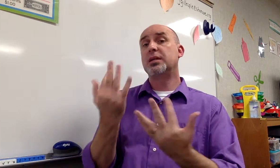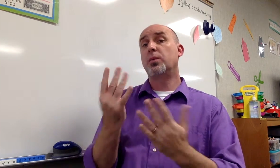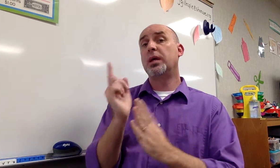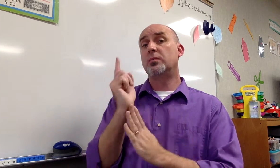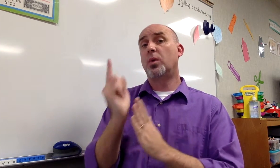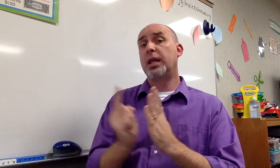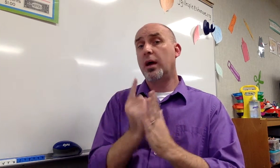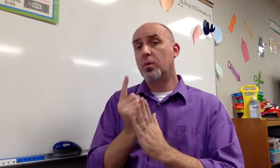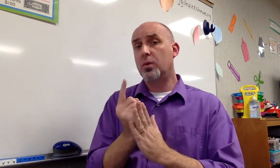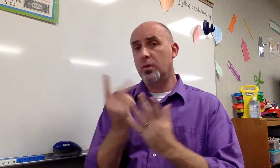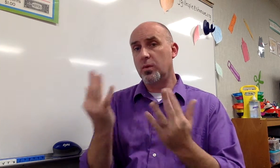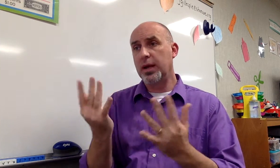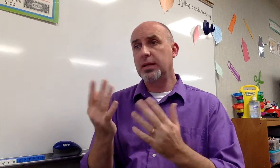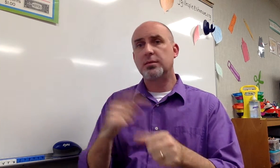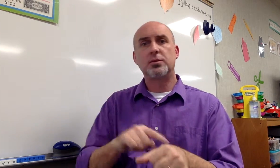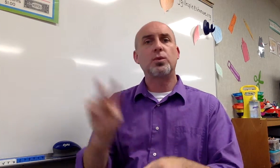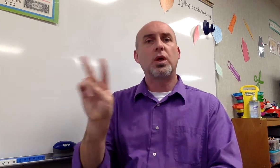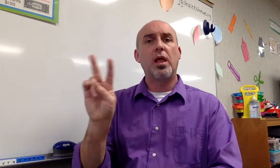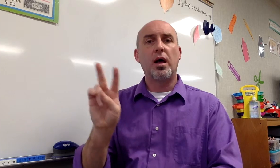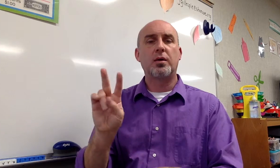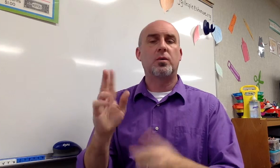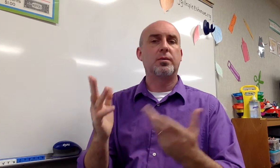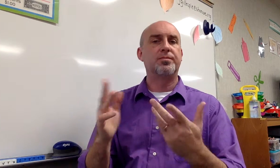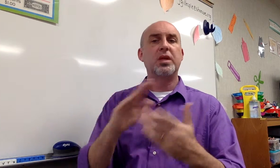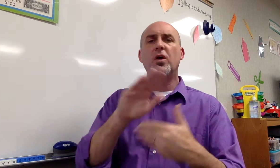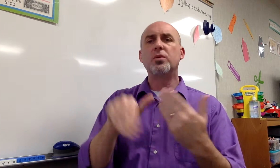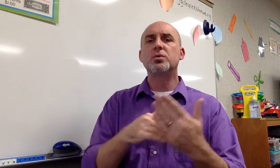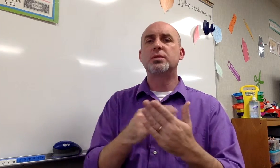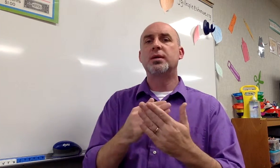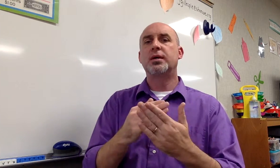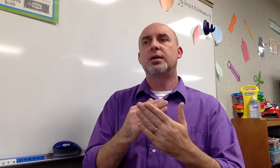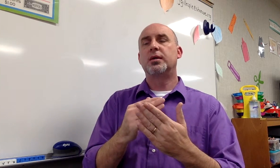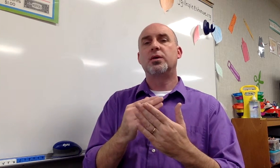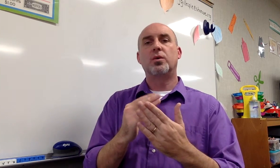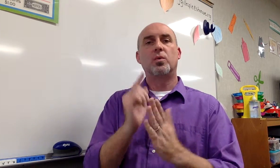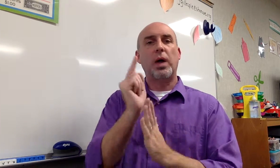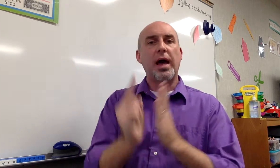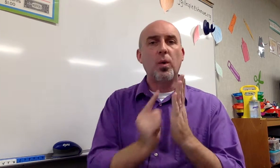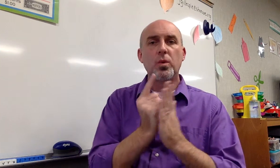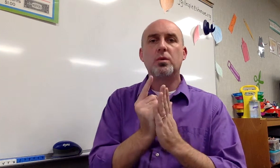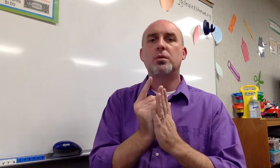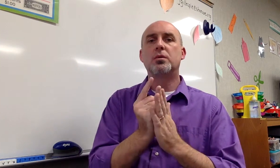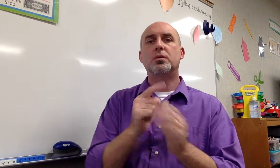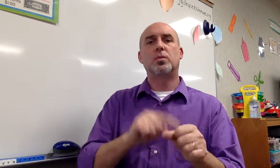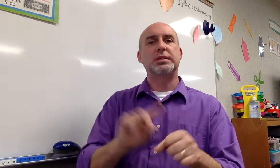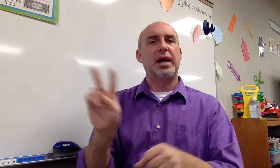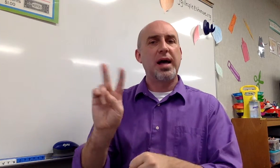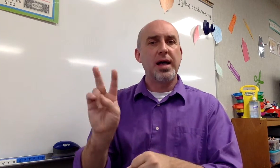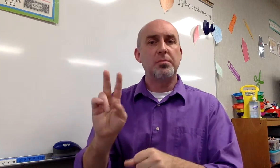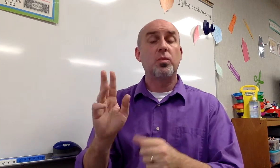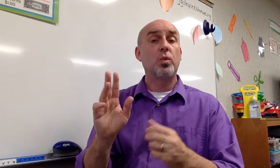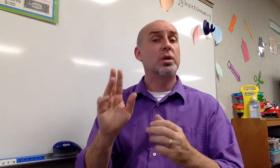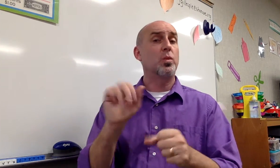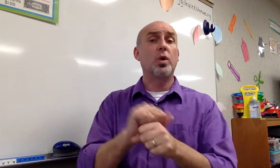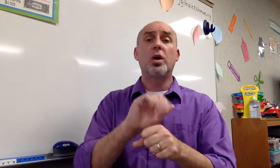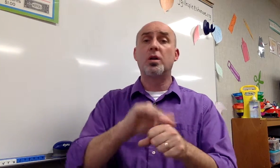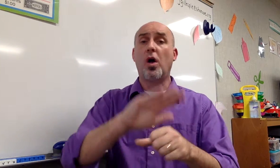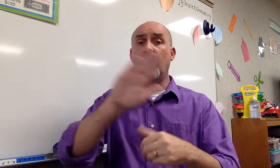wait 1 hour, or wait 2 o'clock, or in all those, hour, what time, we're going to work on all of